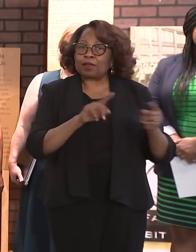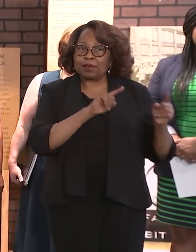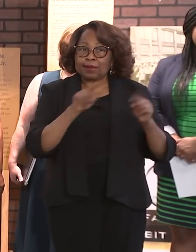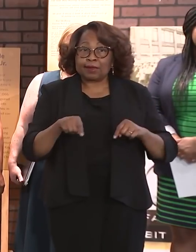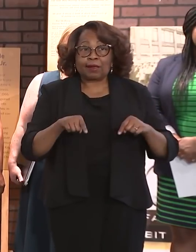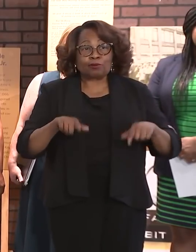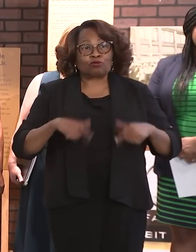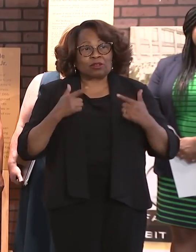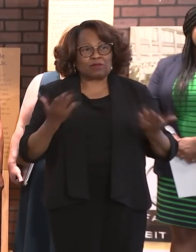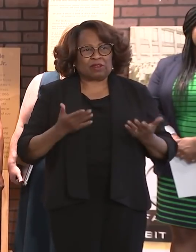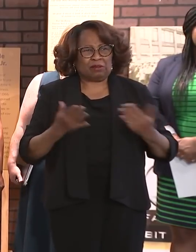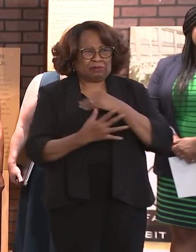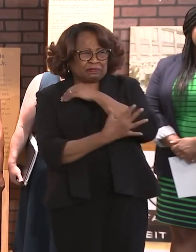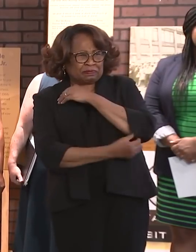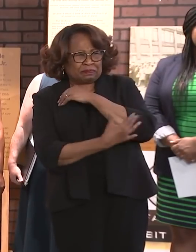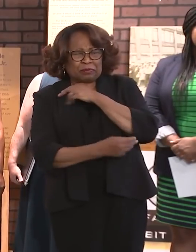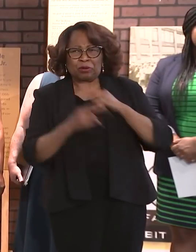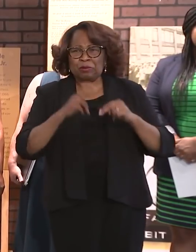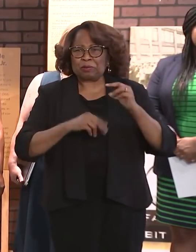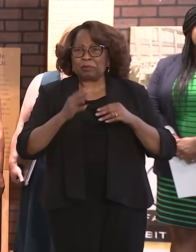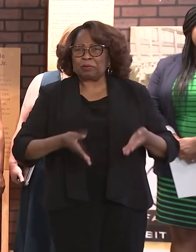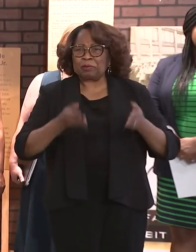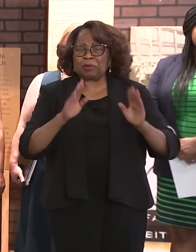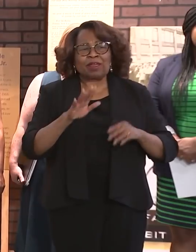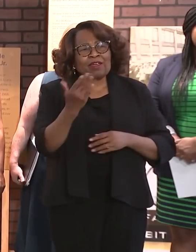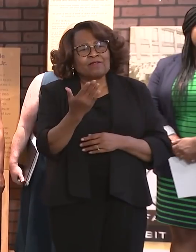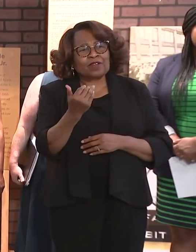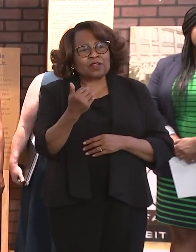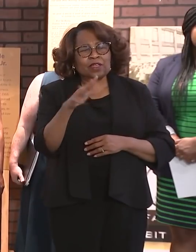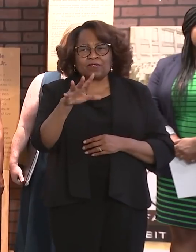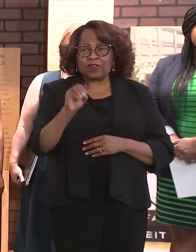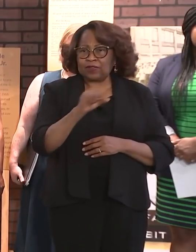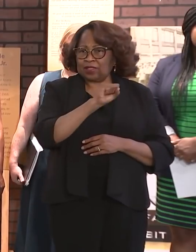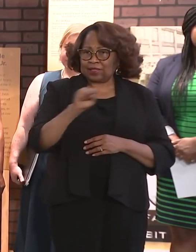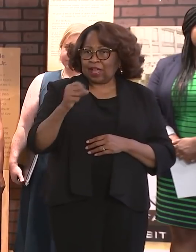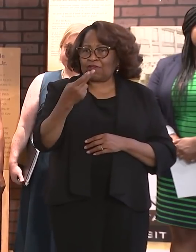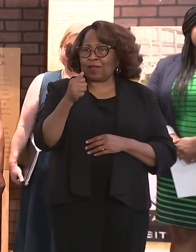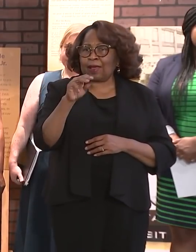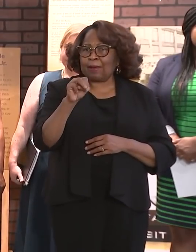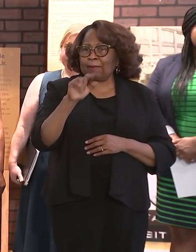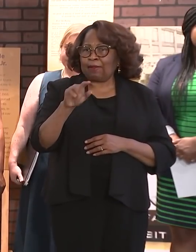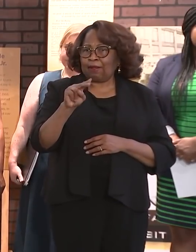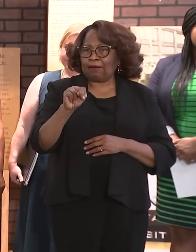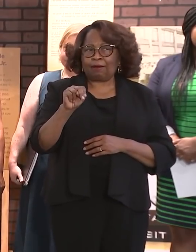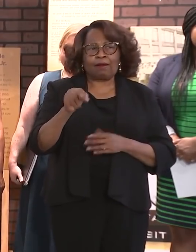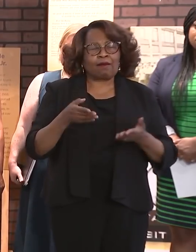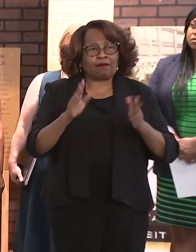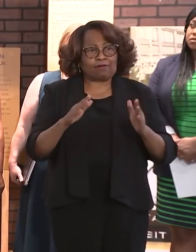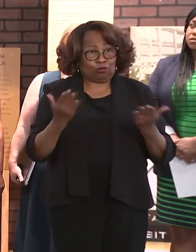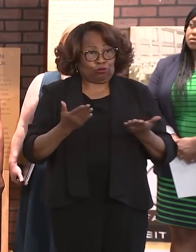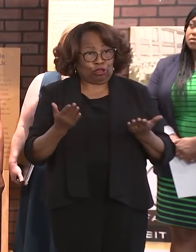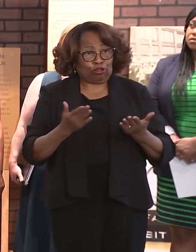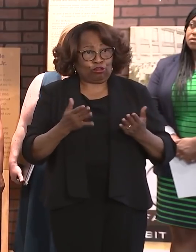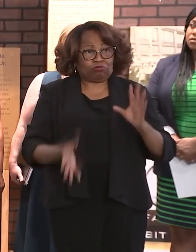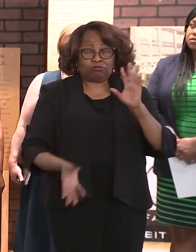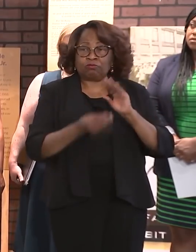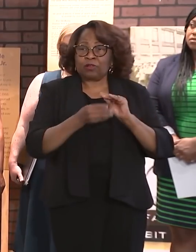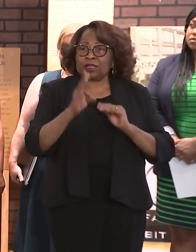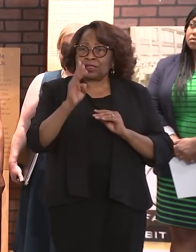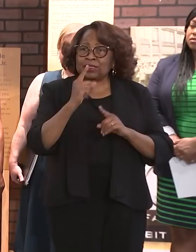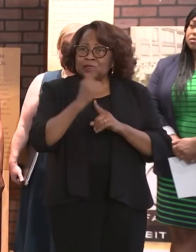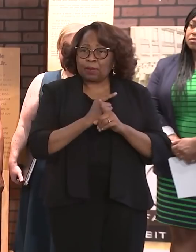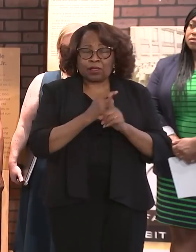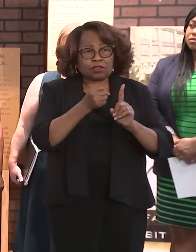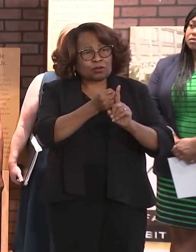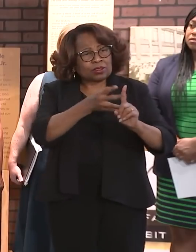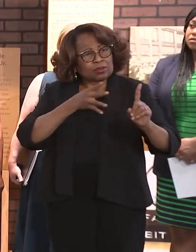an under-resourced apartment building at 1550 South Hamlin Avenue here in our city. They lived there for 6 months to